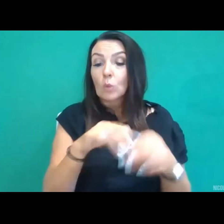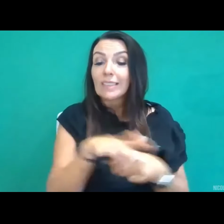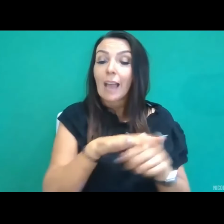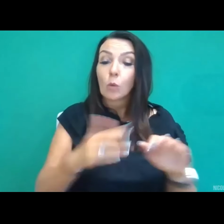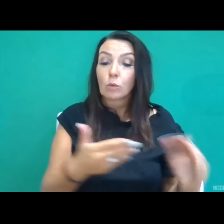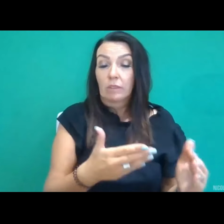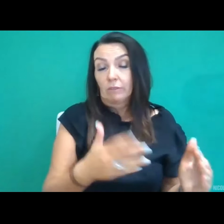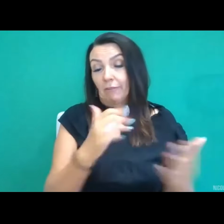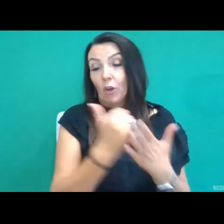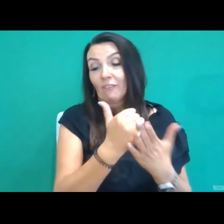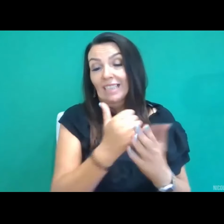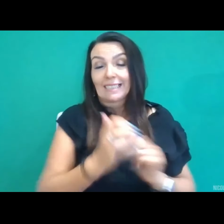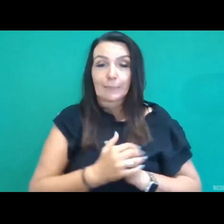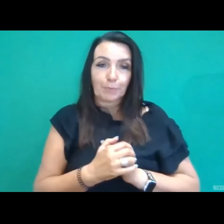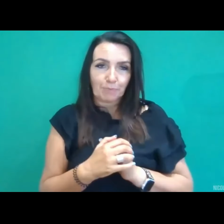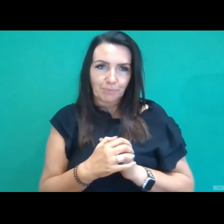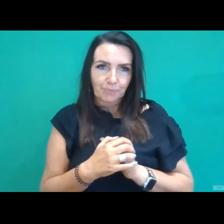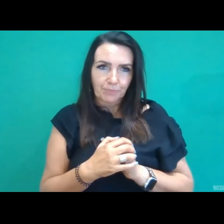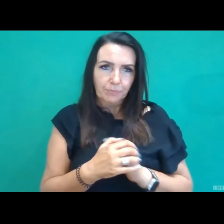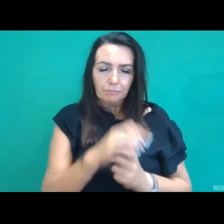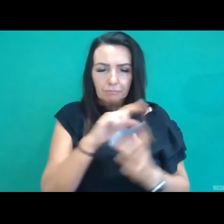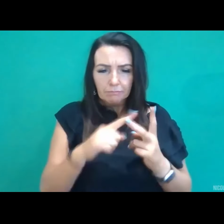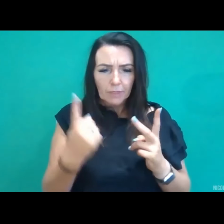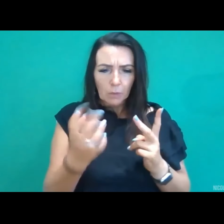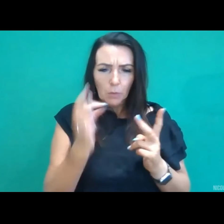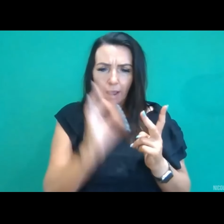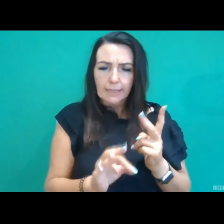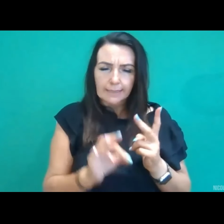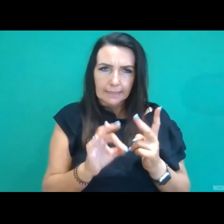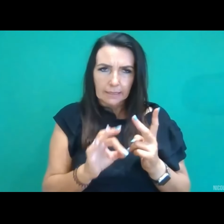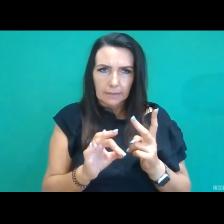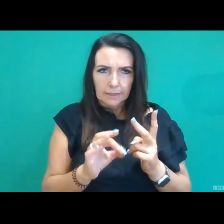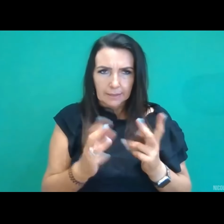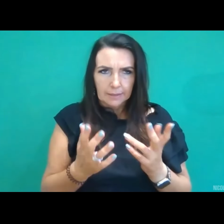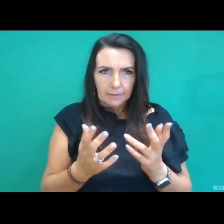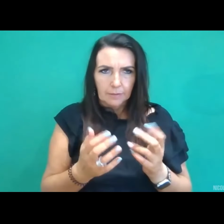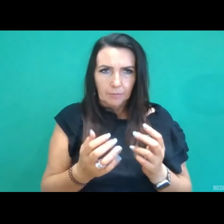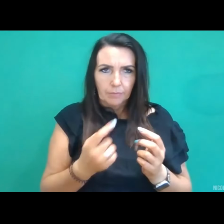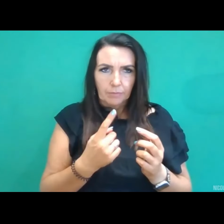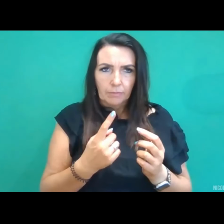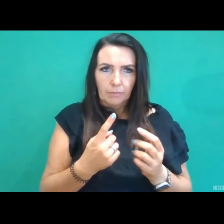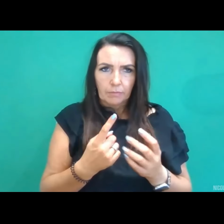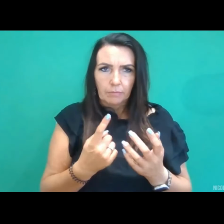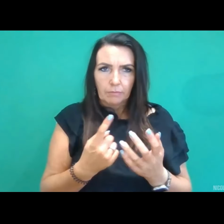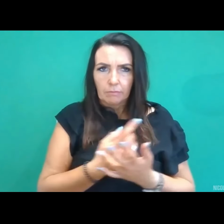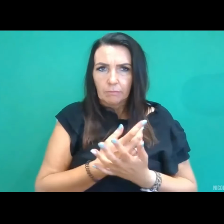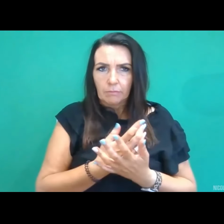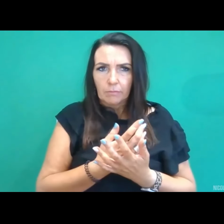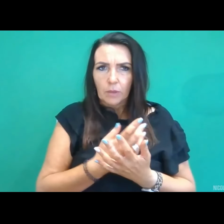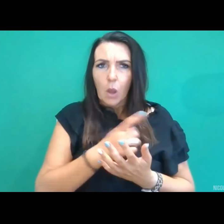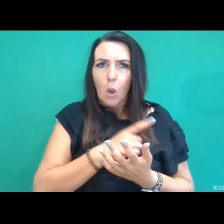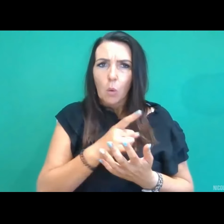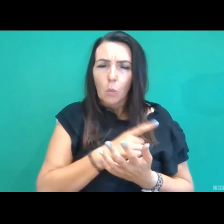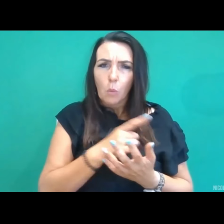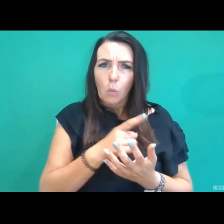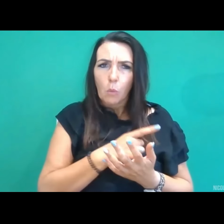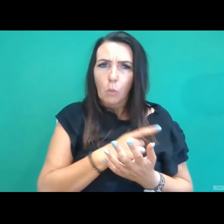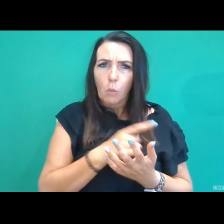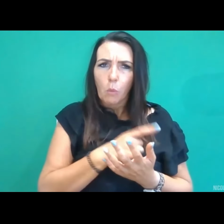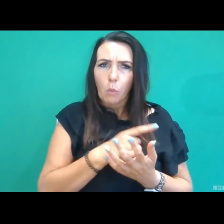you. There was a question about why anybody can get monkeypox, or why are these messages and these sorts of